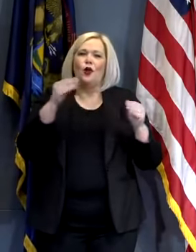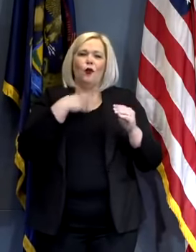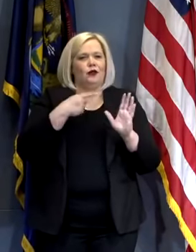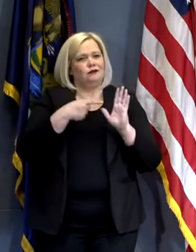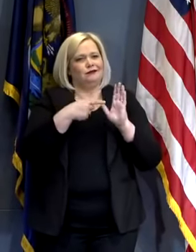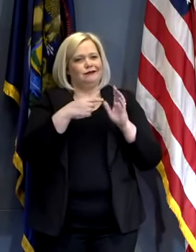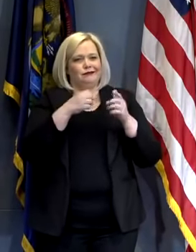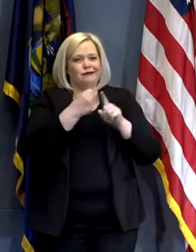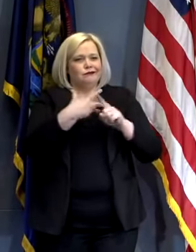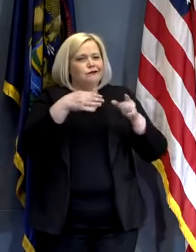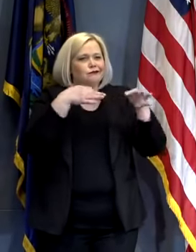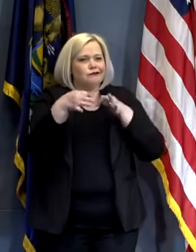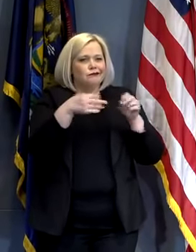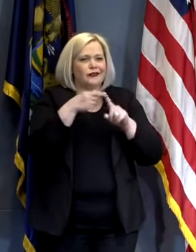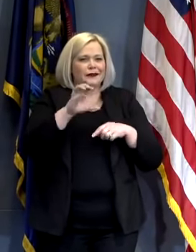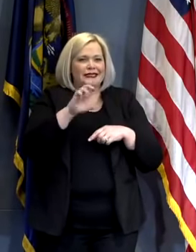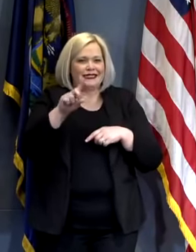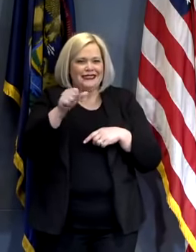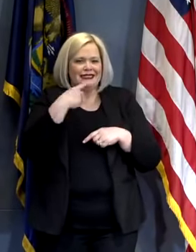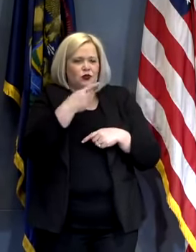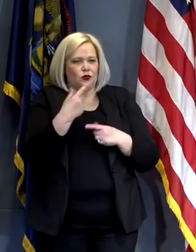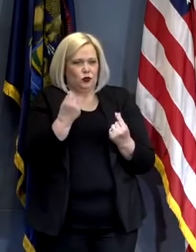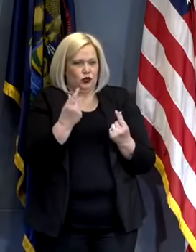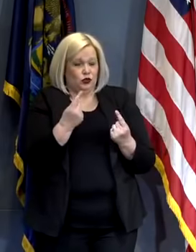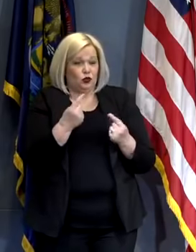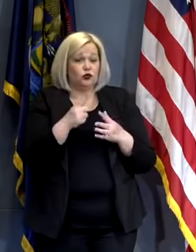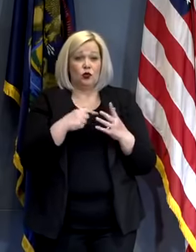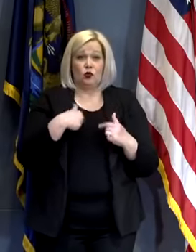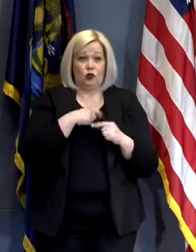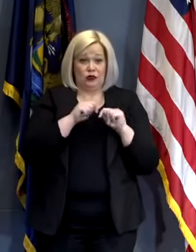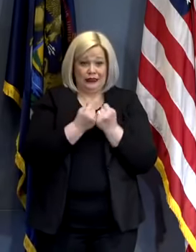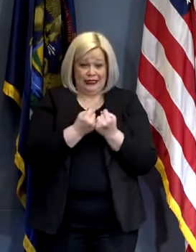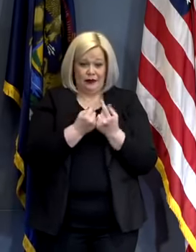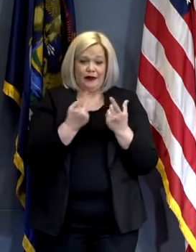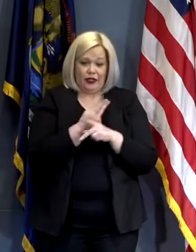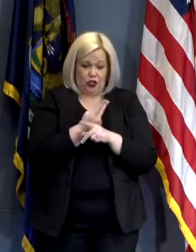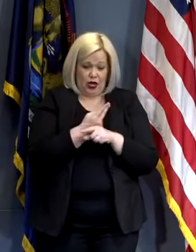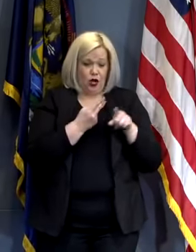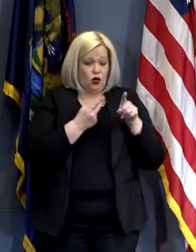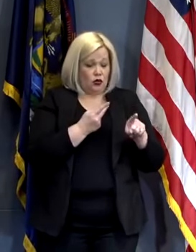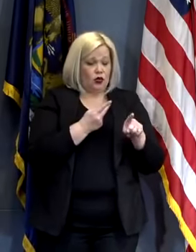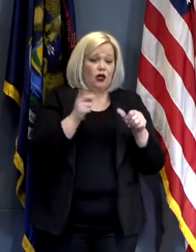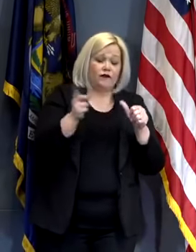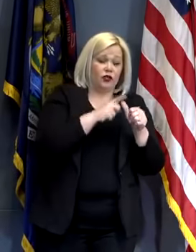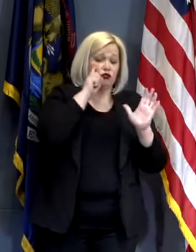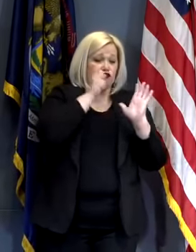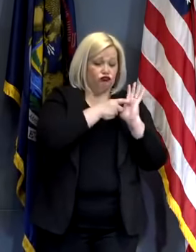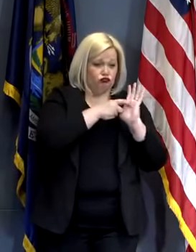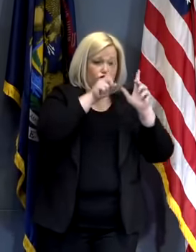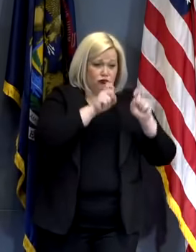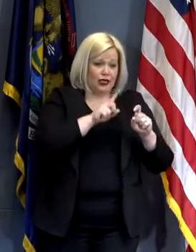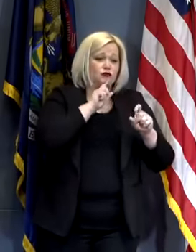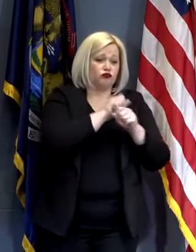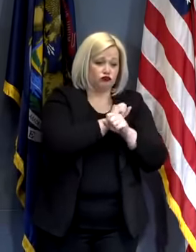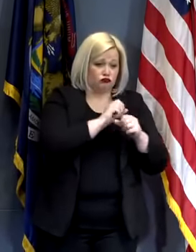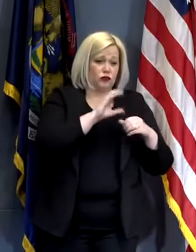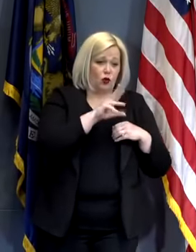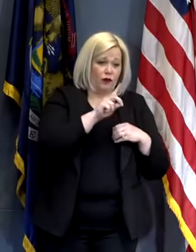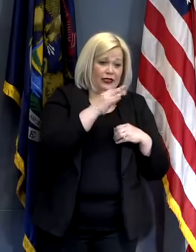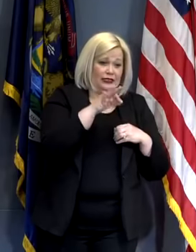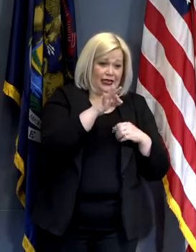that comes down from the CDC. So what our team has done is basically look at the day you were diagnosed, and we have that test in our system. And then we look out